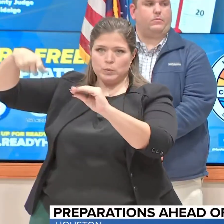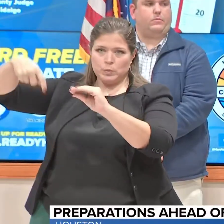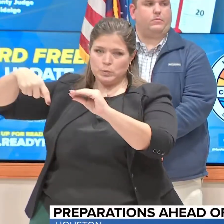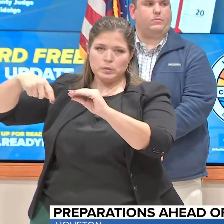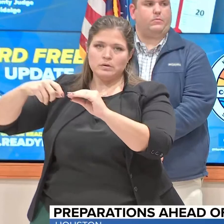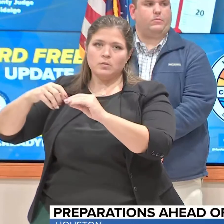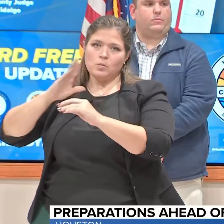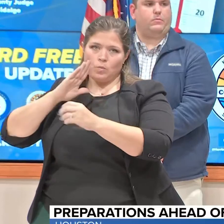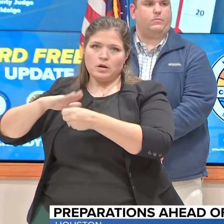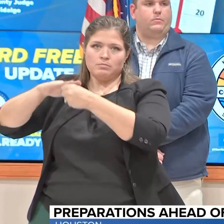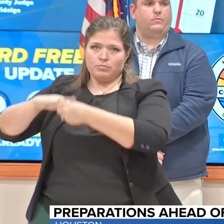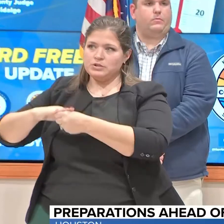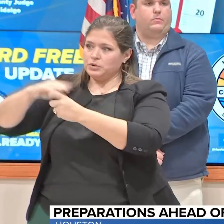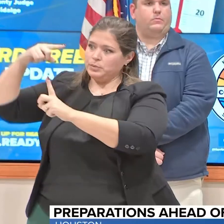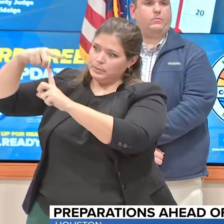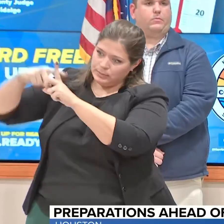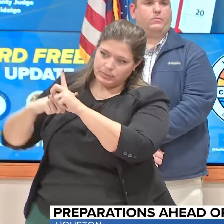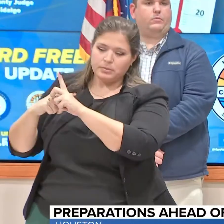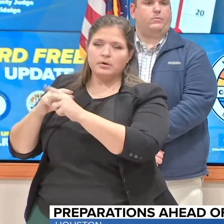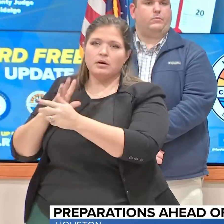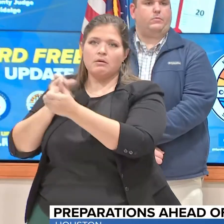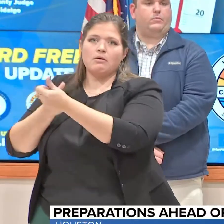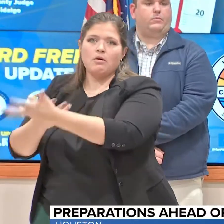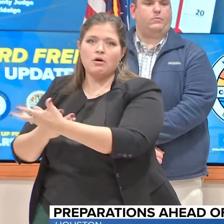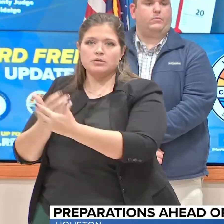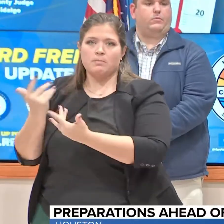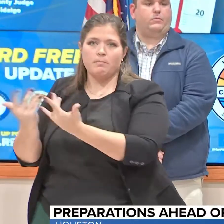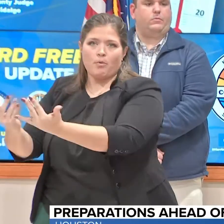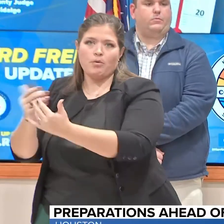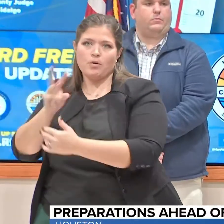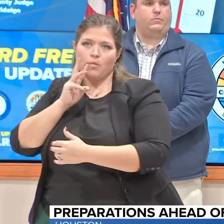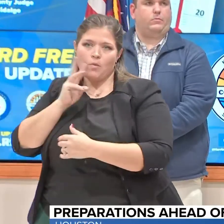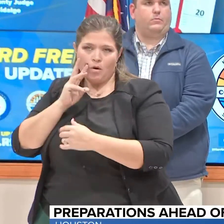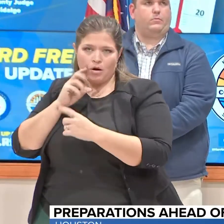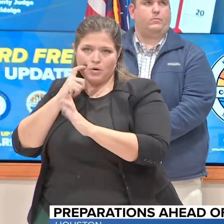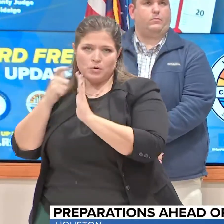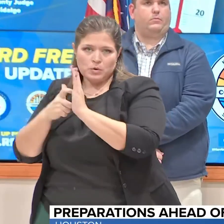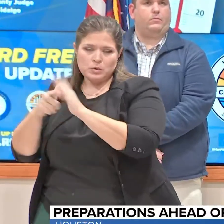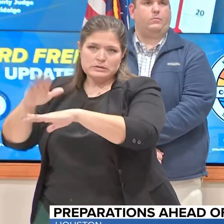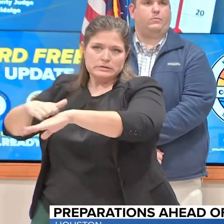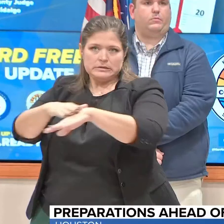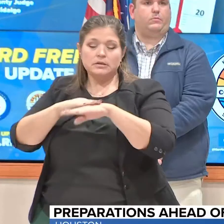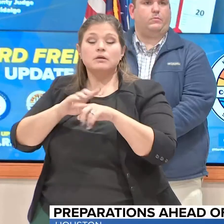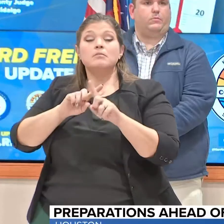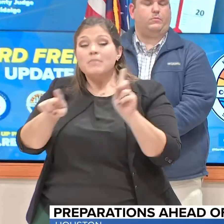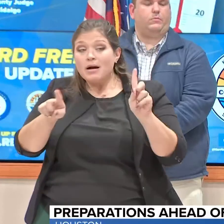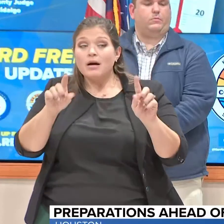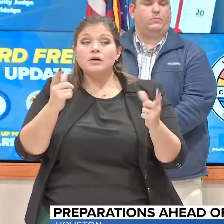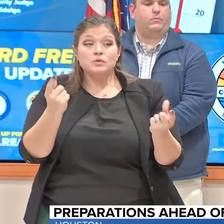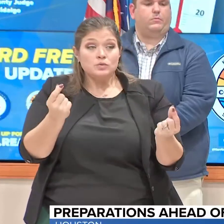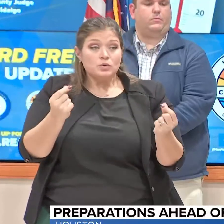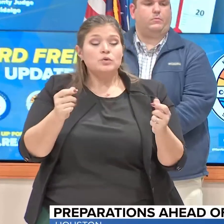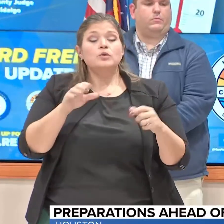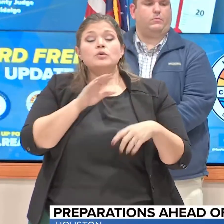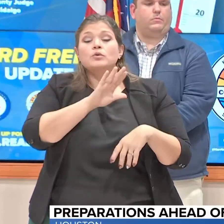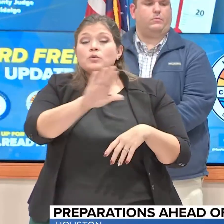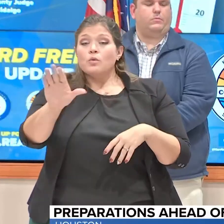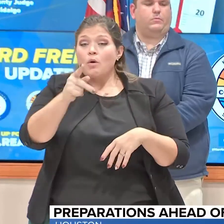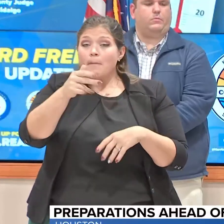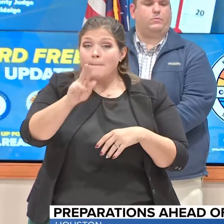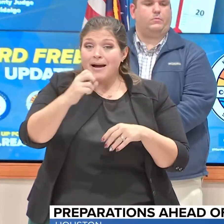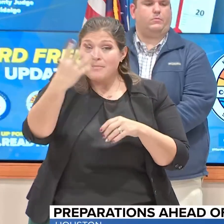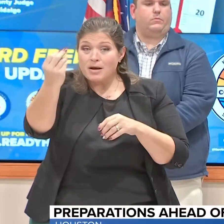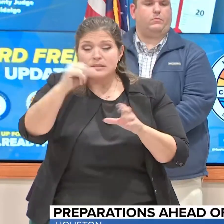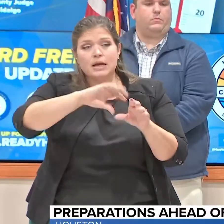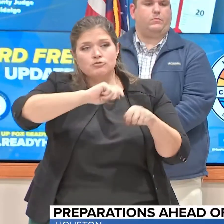again. And so, but what can you do is wrap those pipes. If you're heading out of town, drain them and